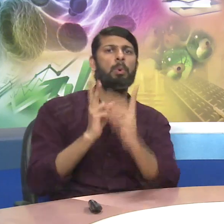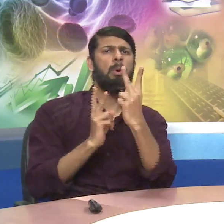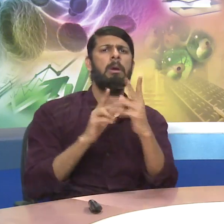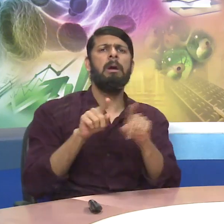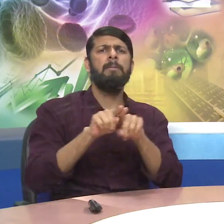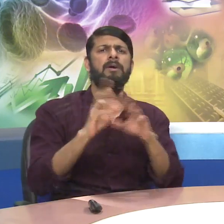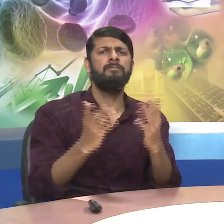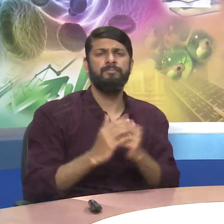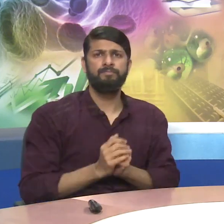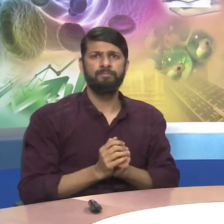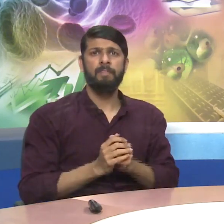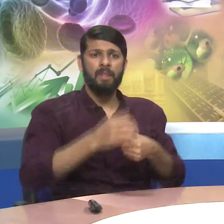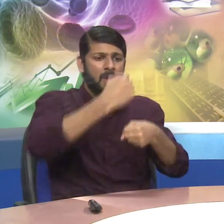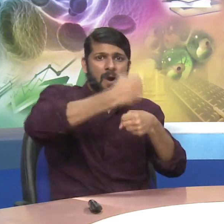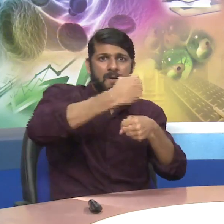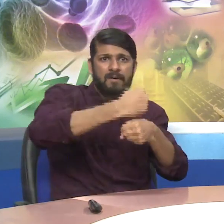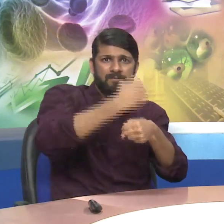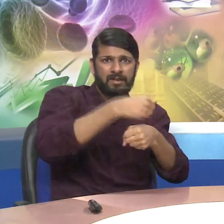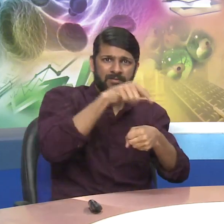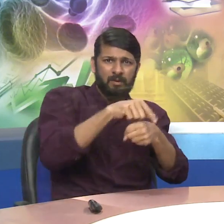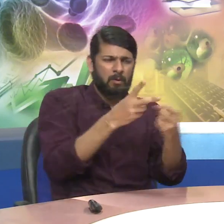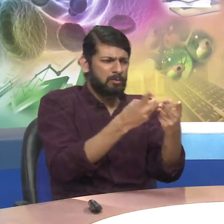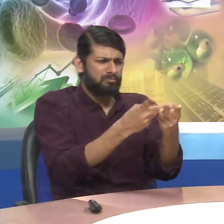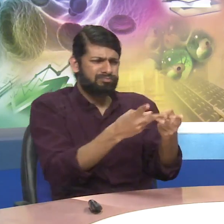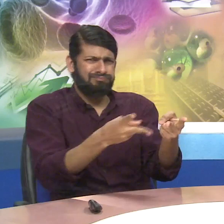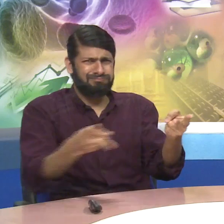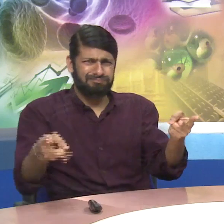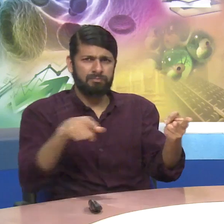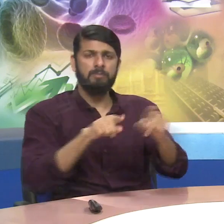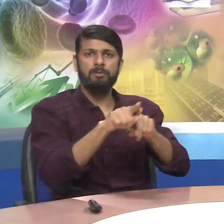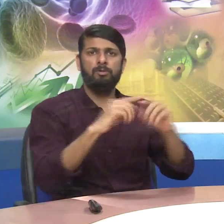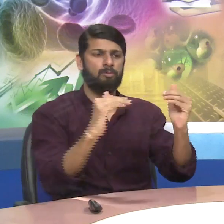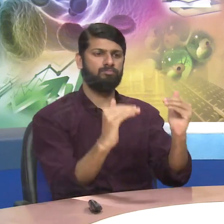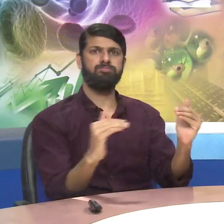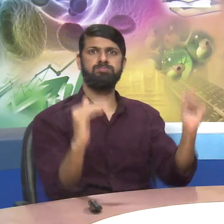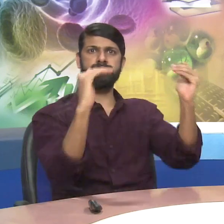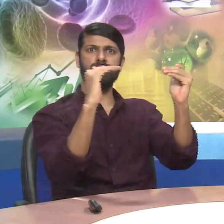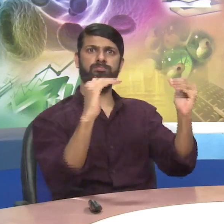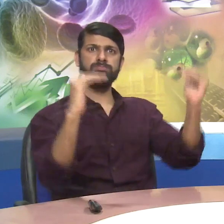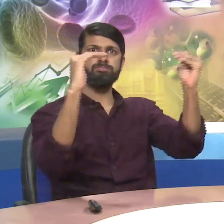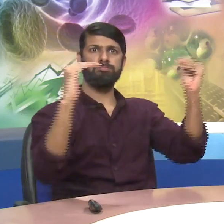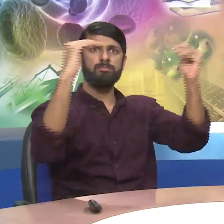main aspects: the relation between the different levels of the government,